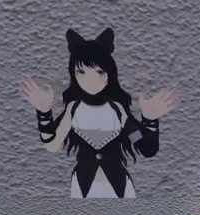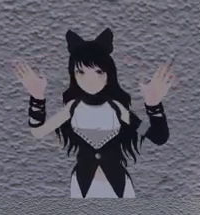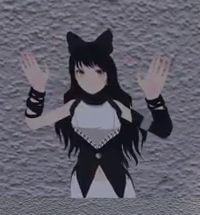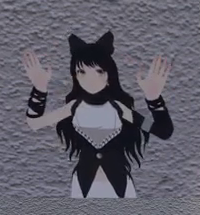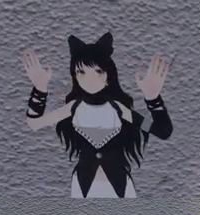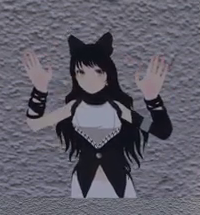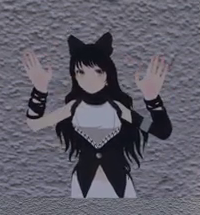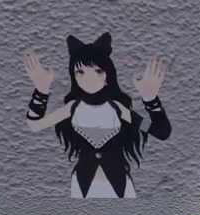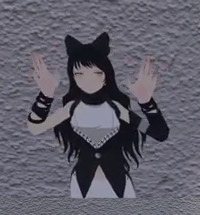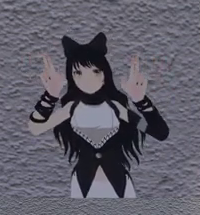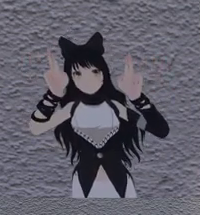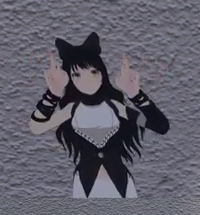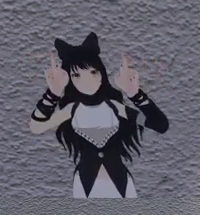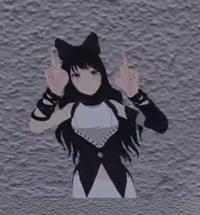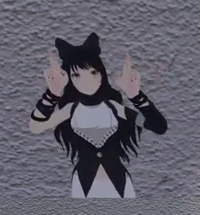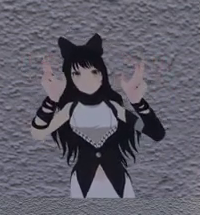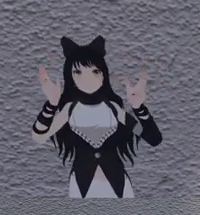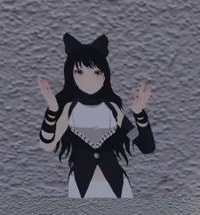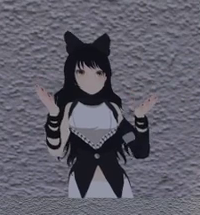game over.